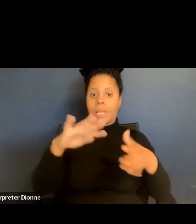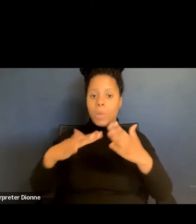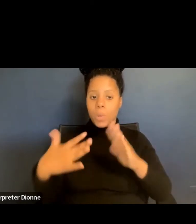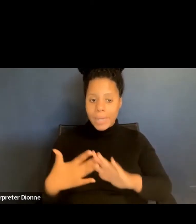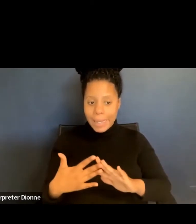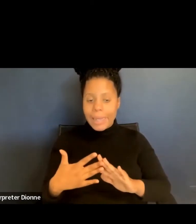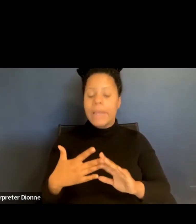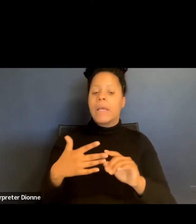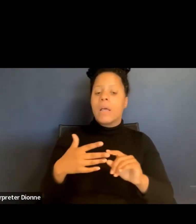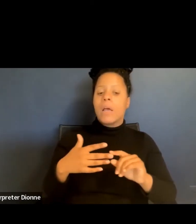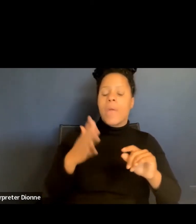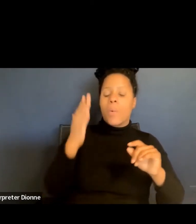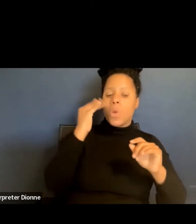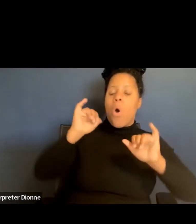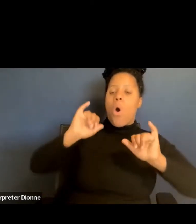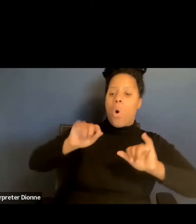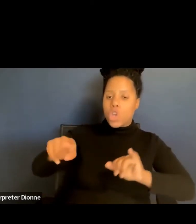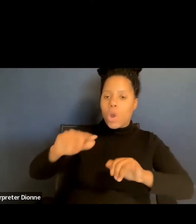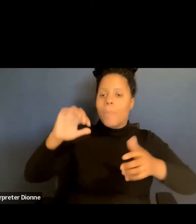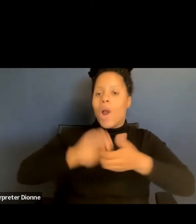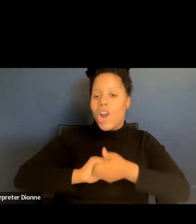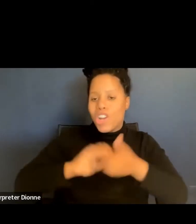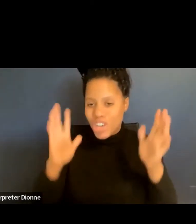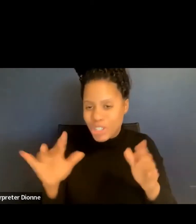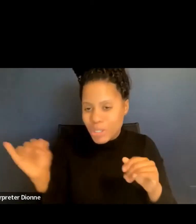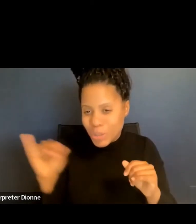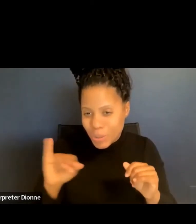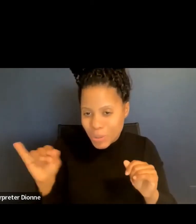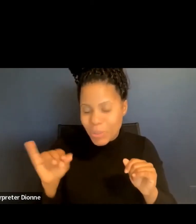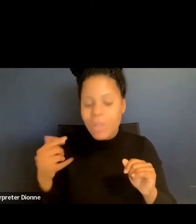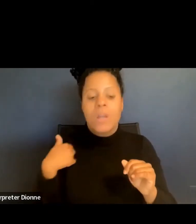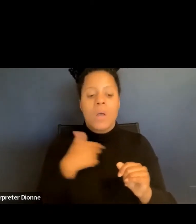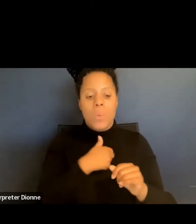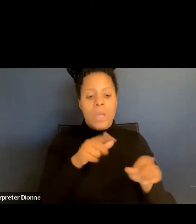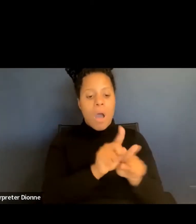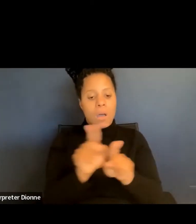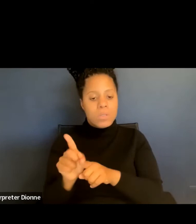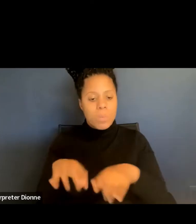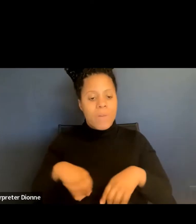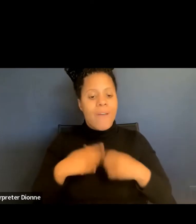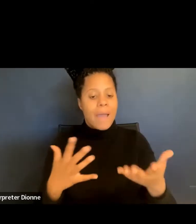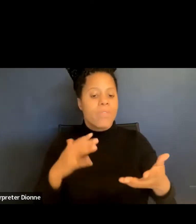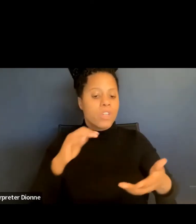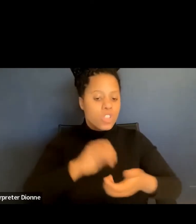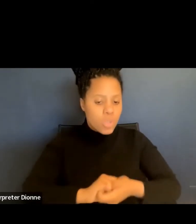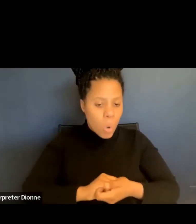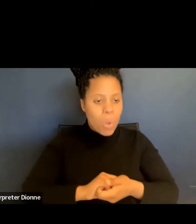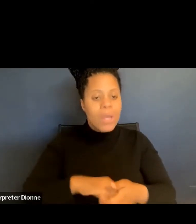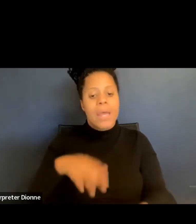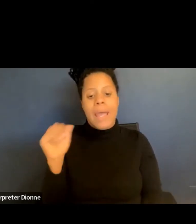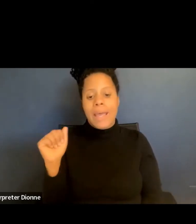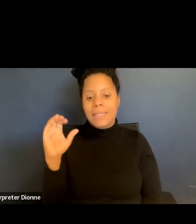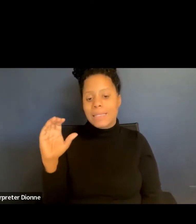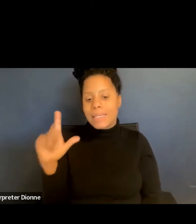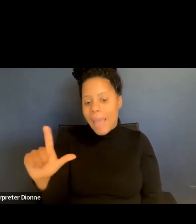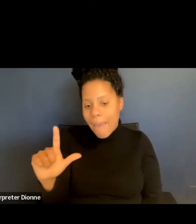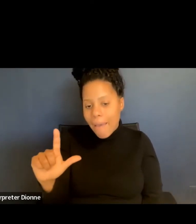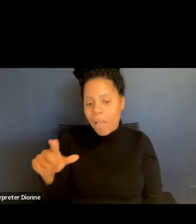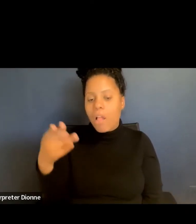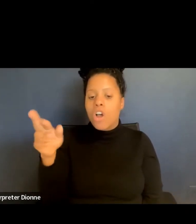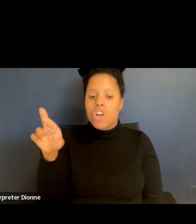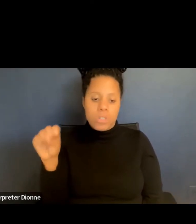partnered with you. And we've been providing the joint HRSA ACL letter repeatedly through multiple